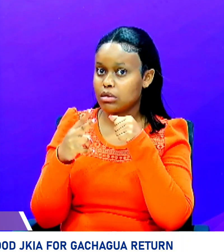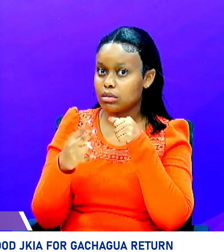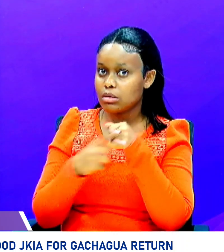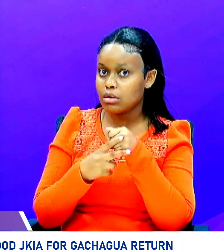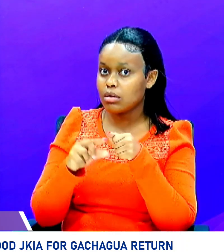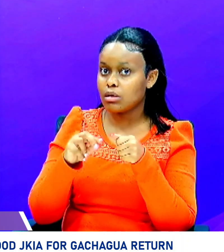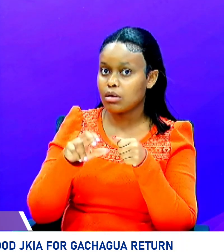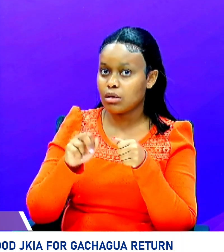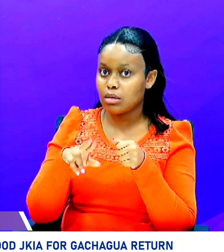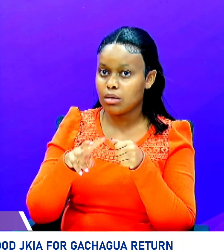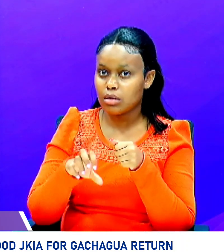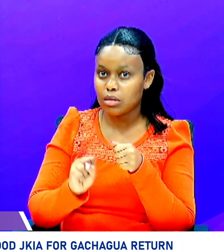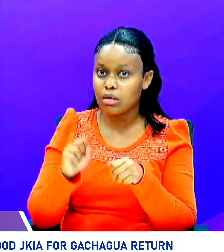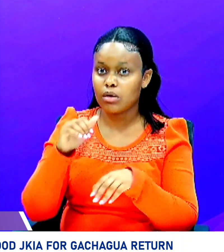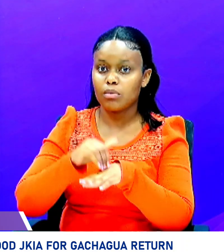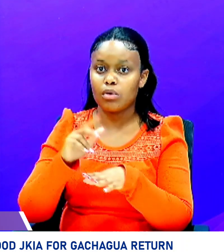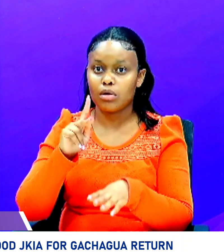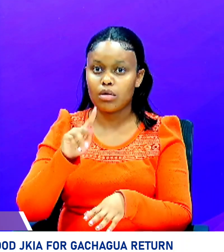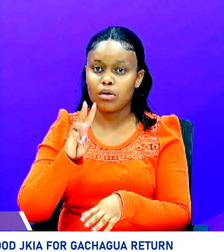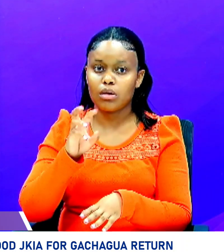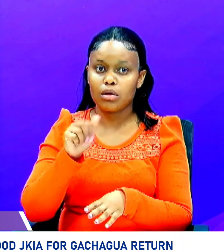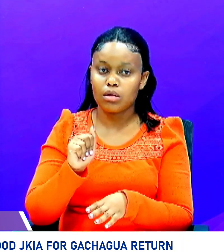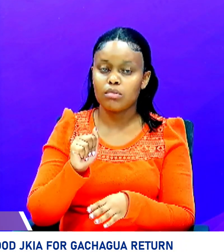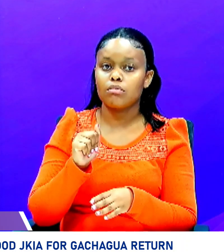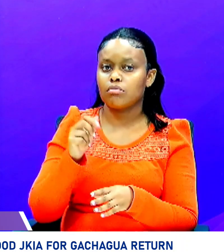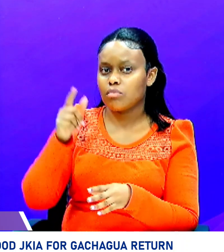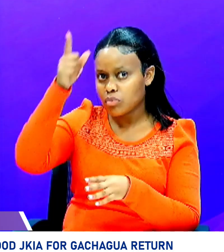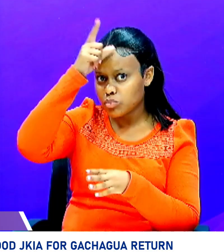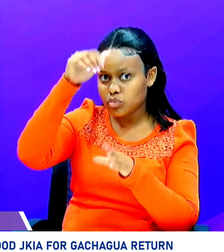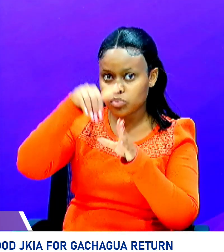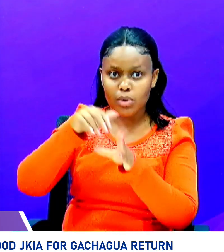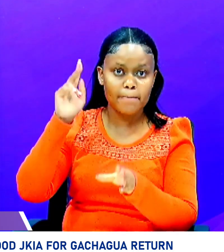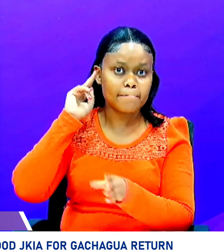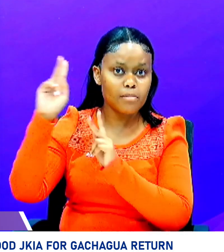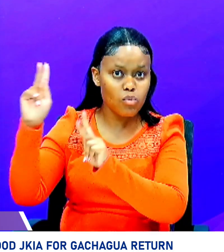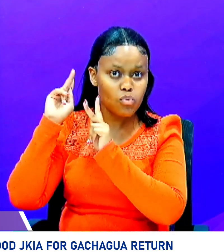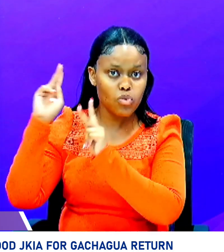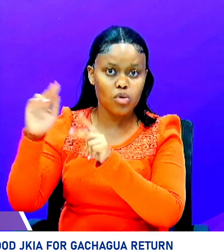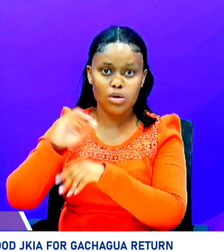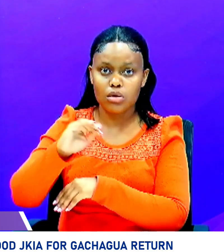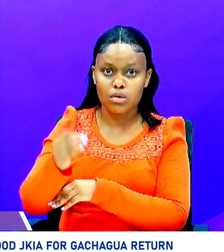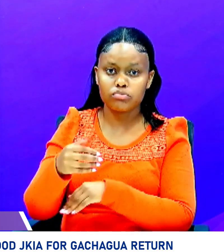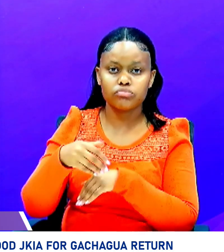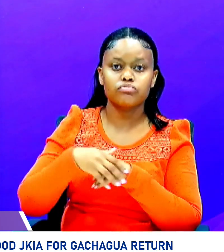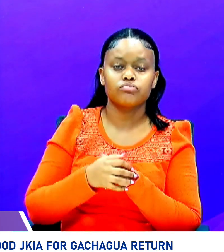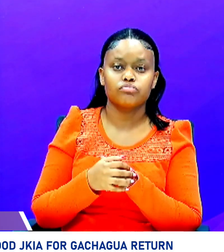Moving on, a team of detectives has begun exhuming 27 graves